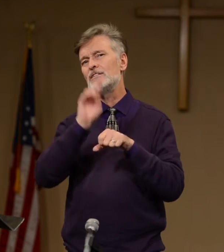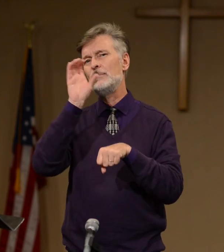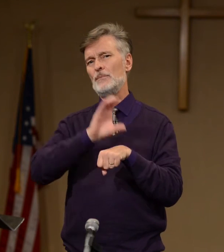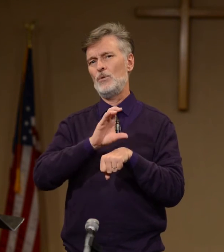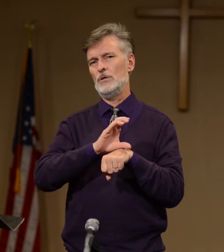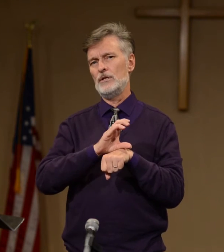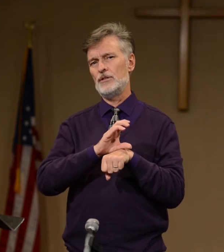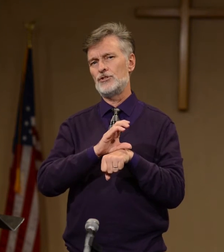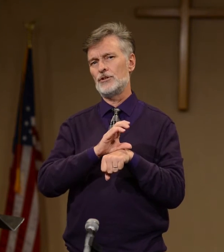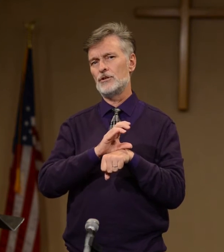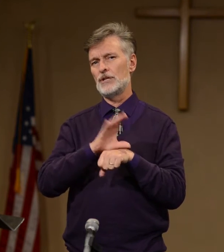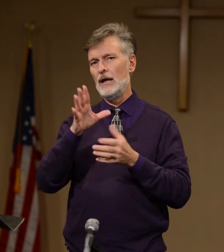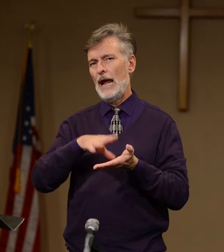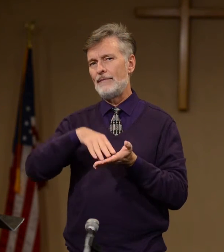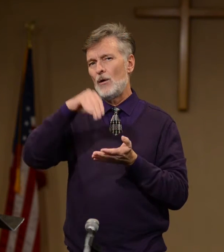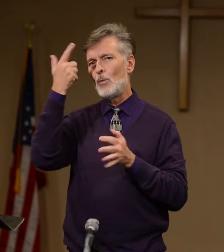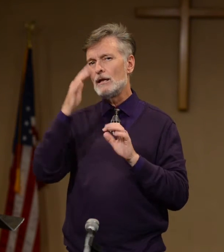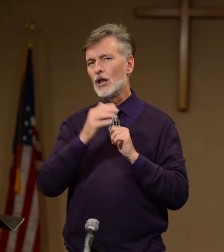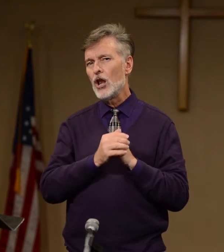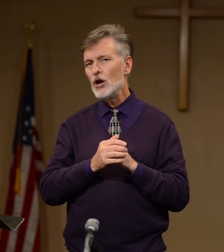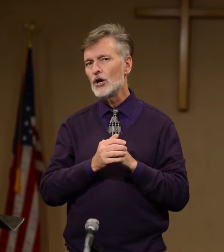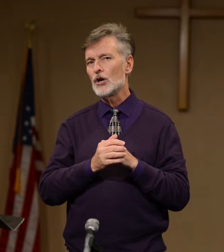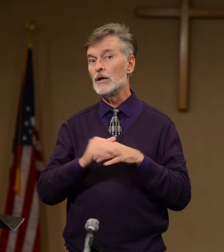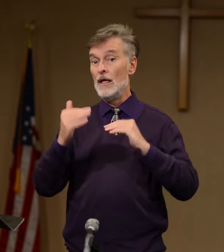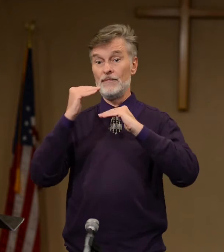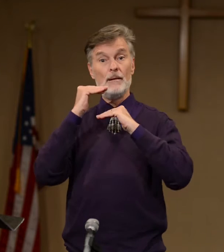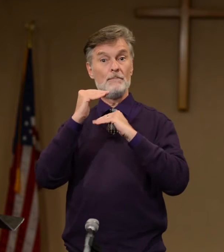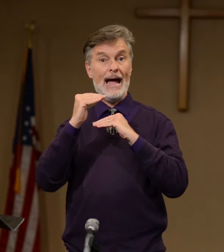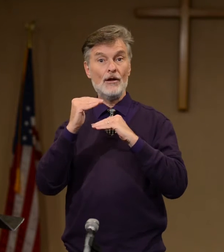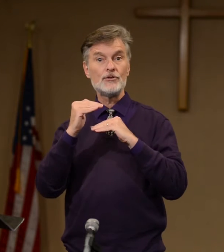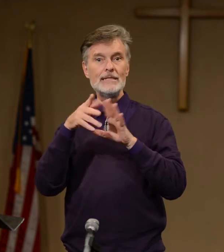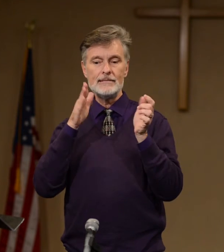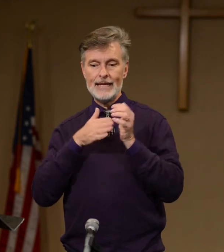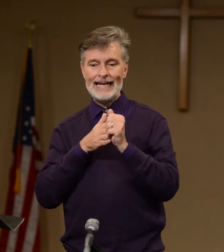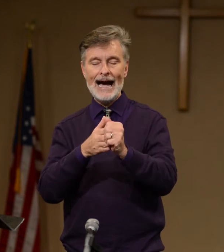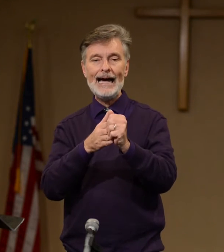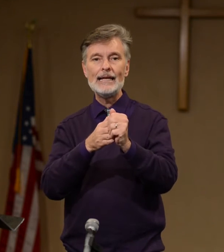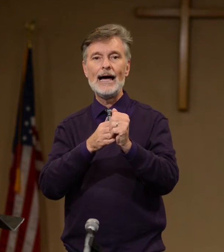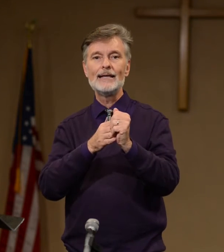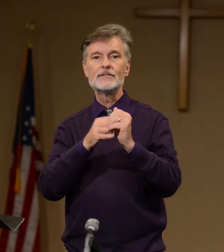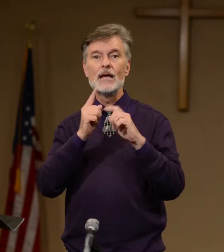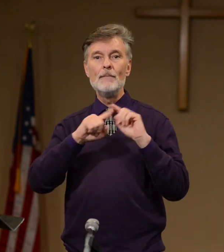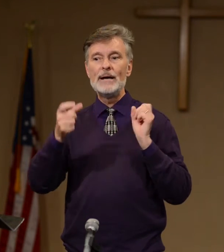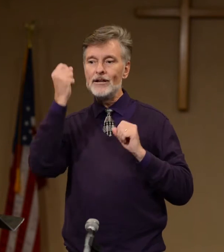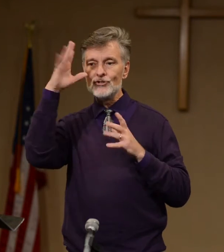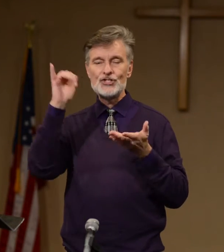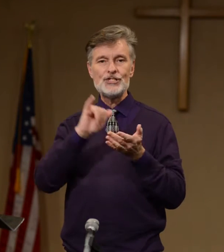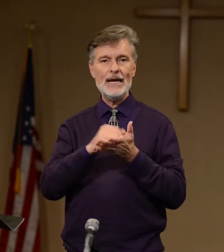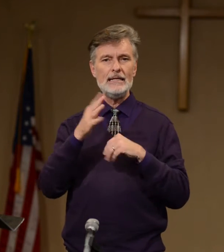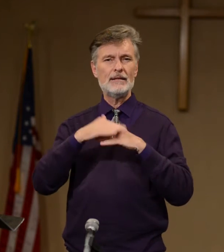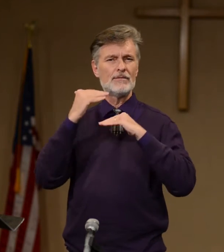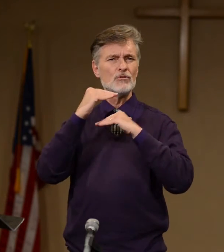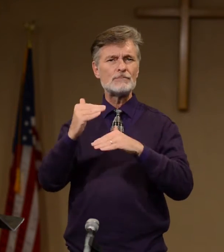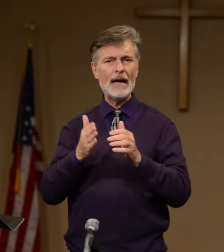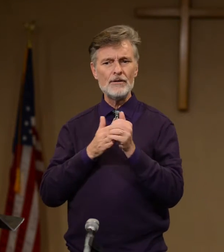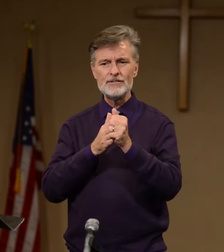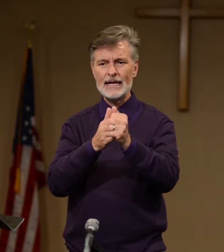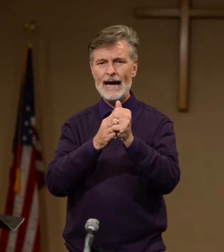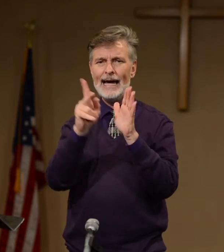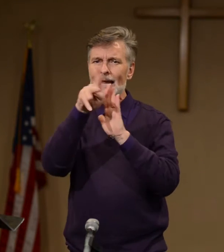be important to the church. And that we learn the boundaries, the guidelines, but understanding that those boundaries and guidelines,